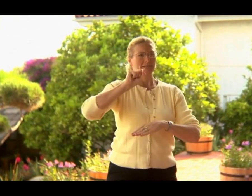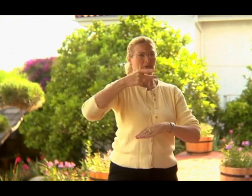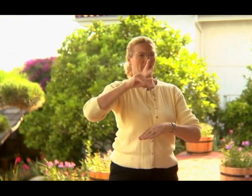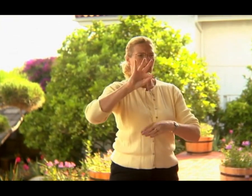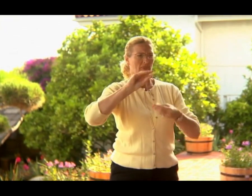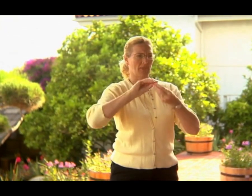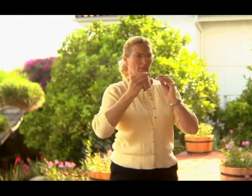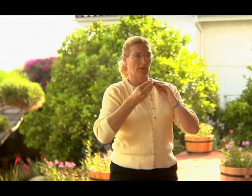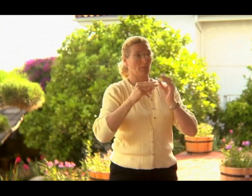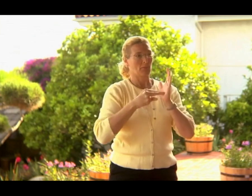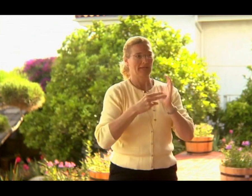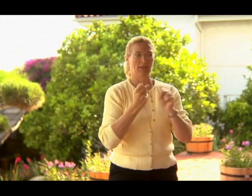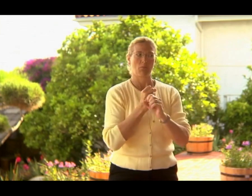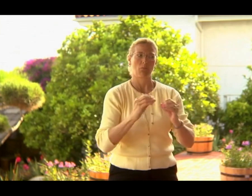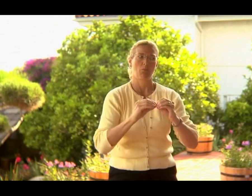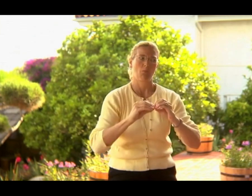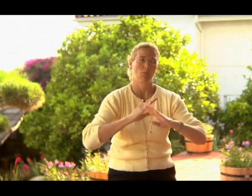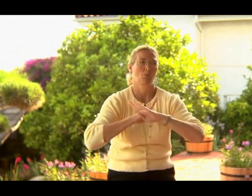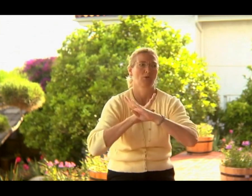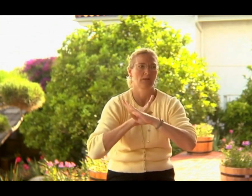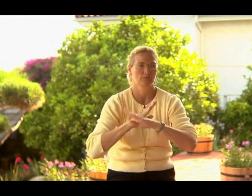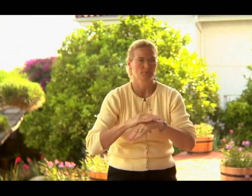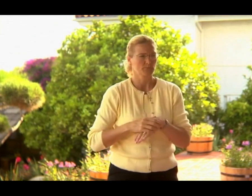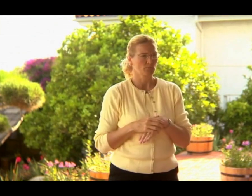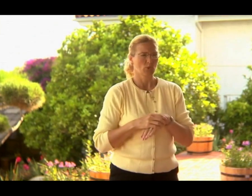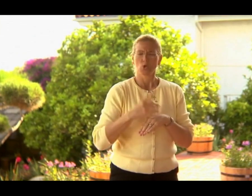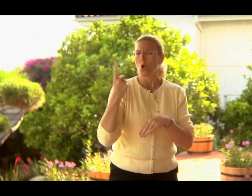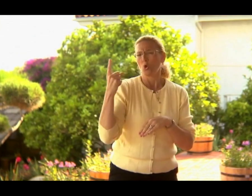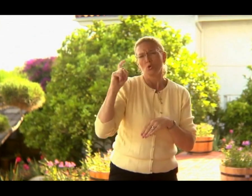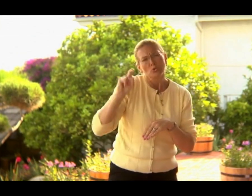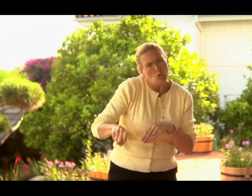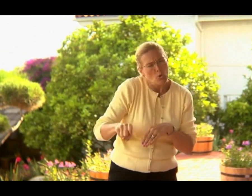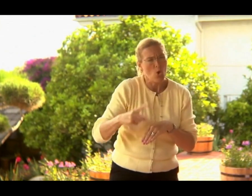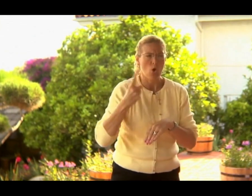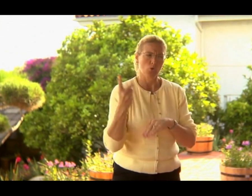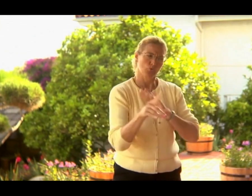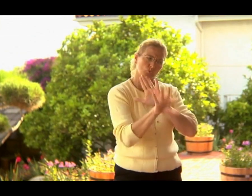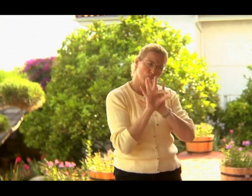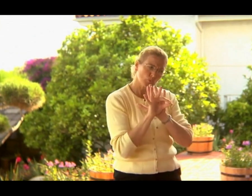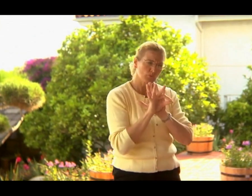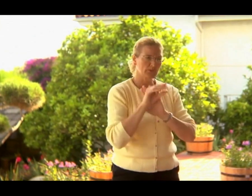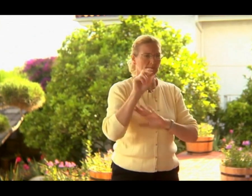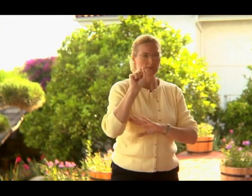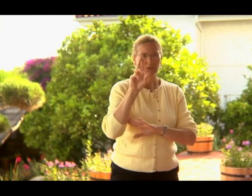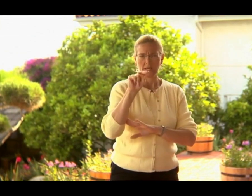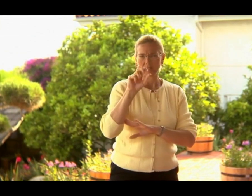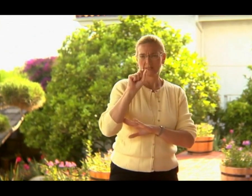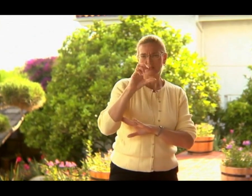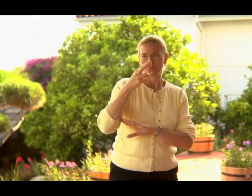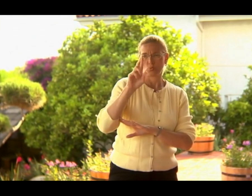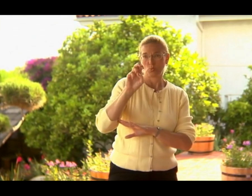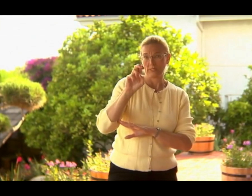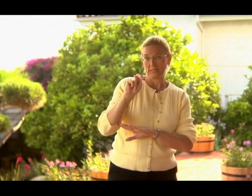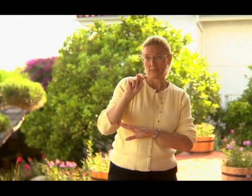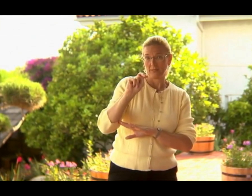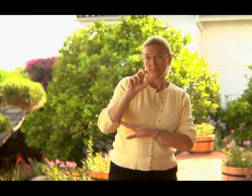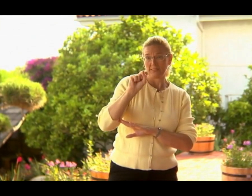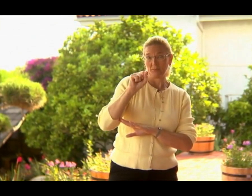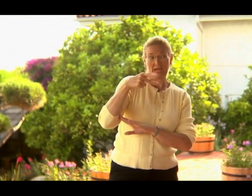the higher number also means you will get more protection. You should choose a sunscreen that has an SPF of at least